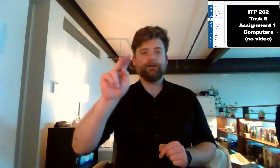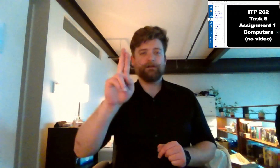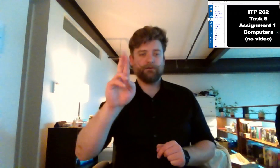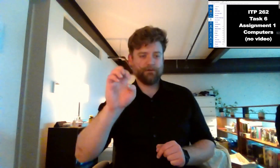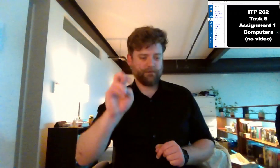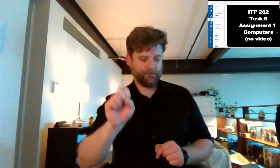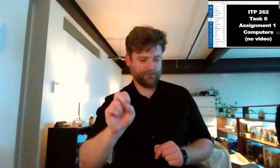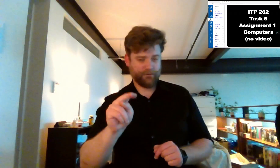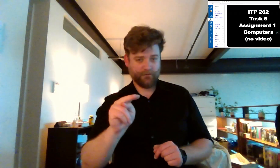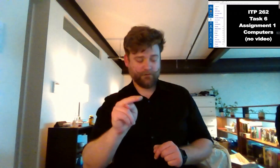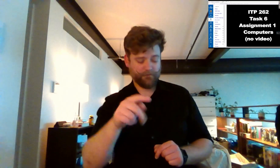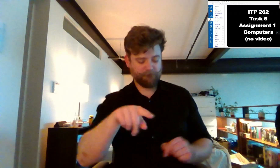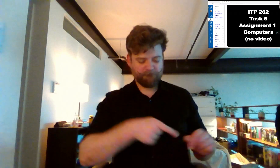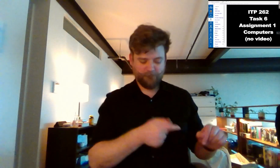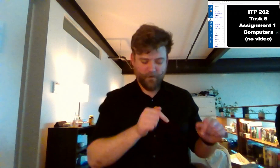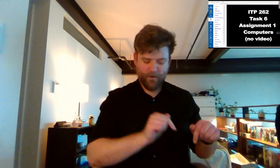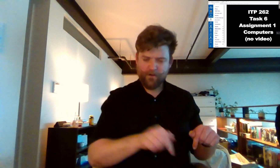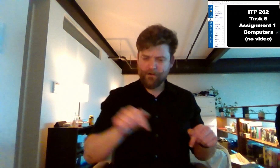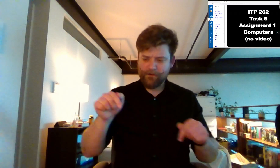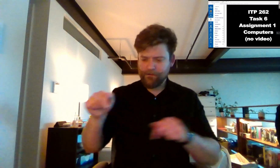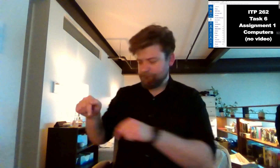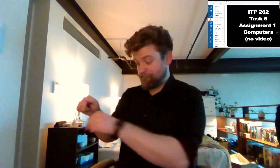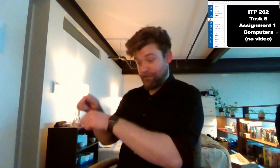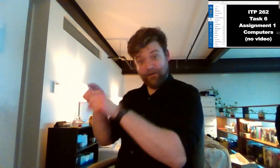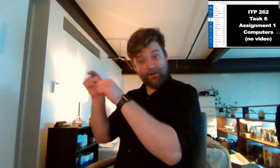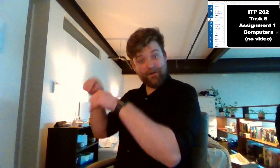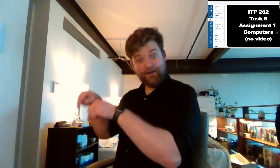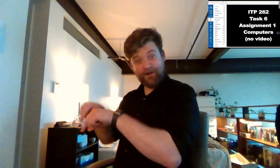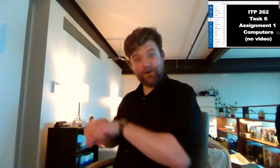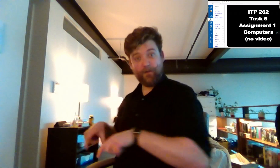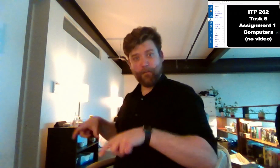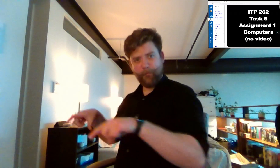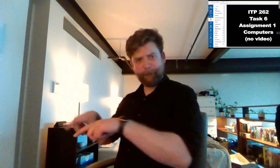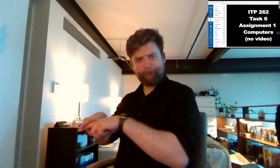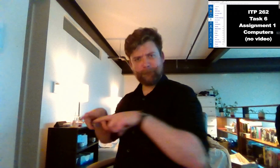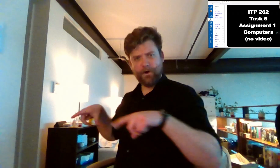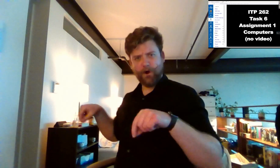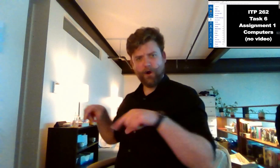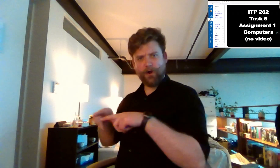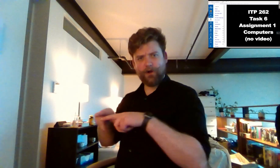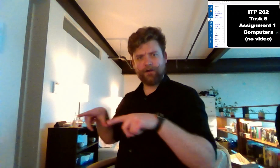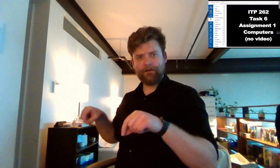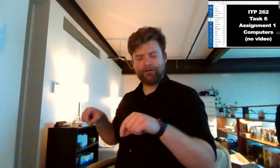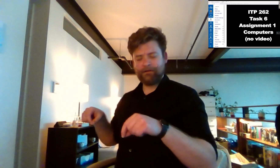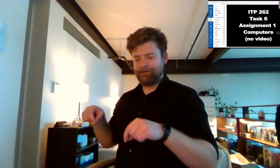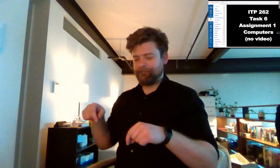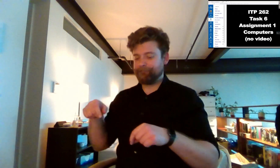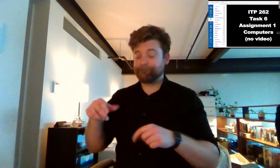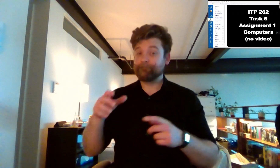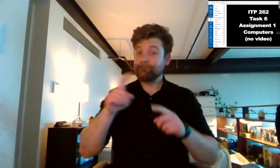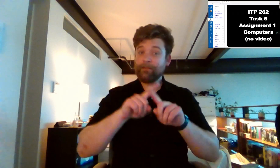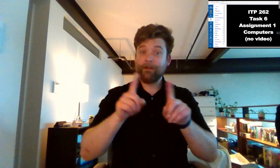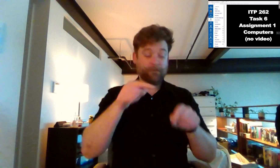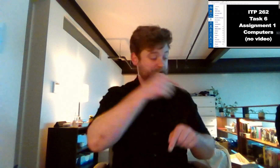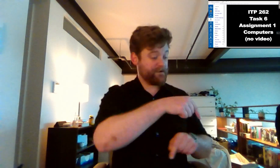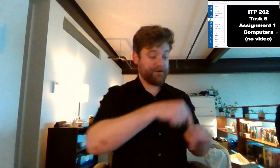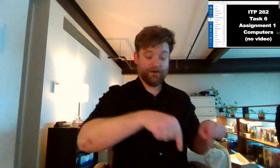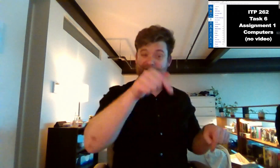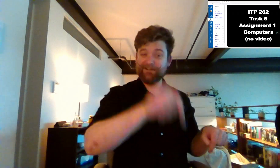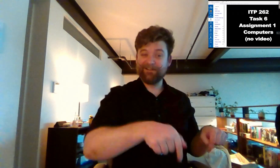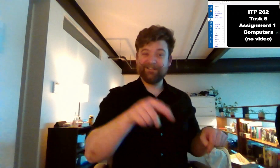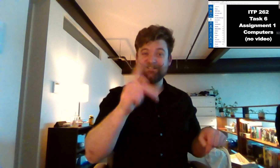When you push on the return key on the keyboard, in a word processor, what happens? You're right,